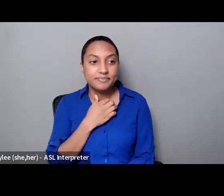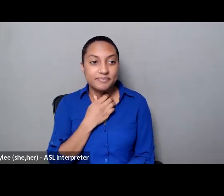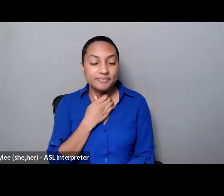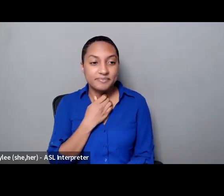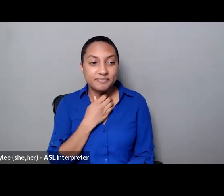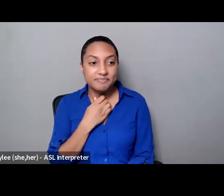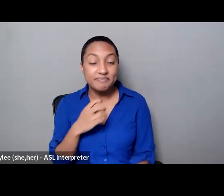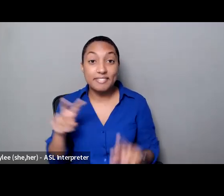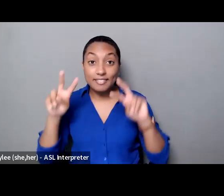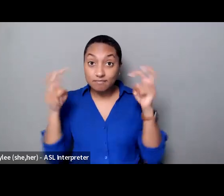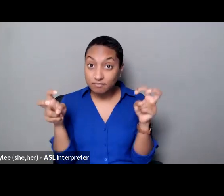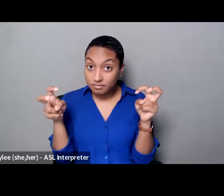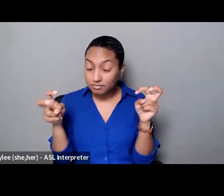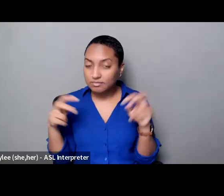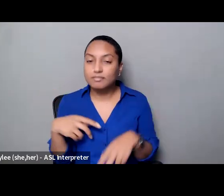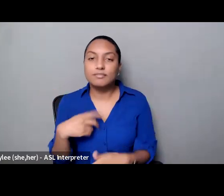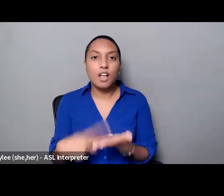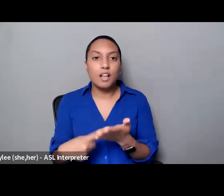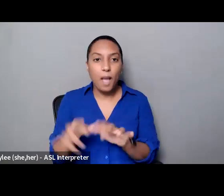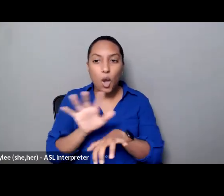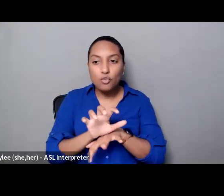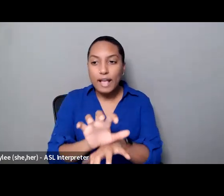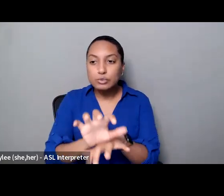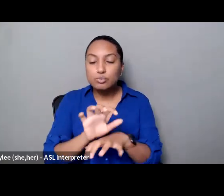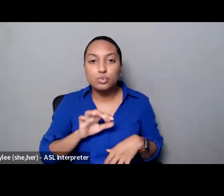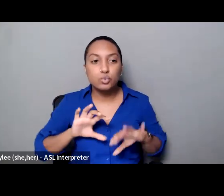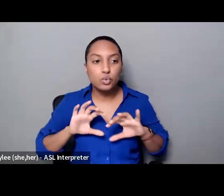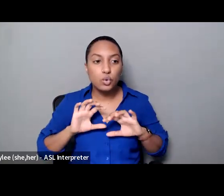grassroots consumer groups that led to the creation of